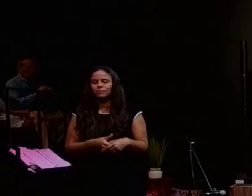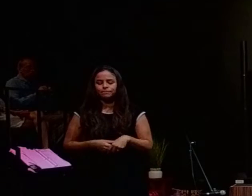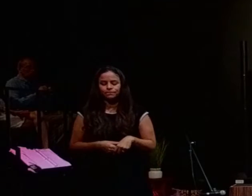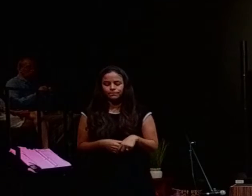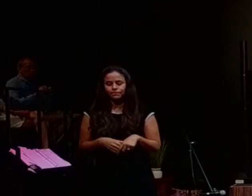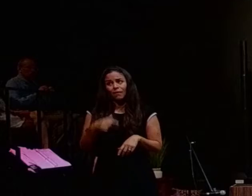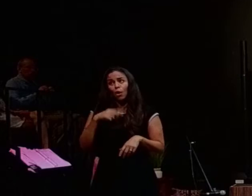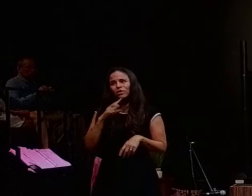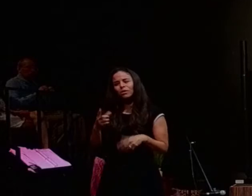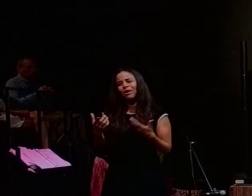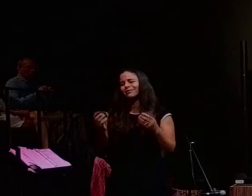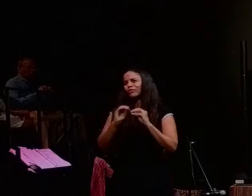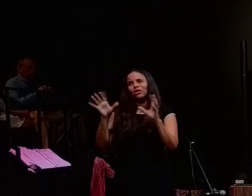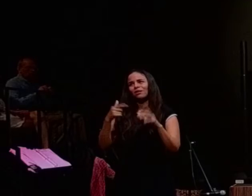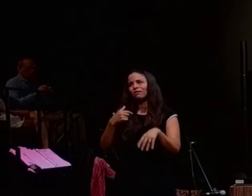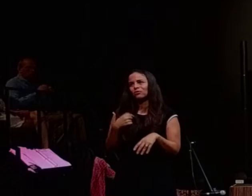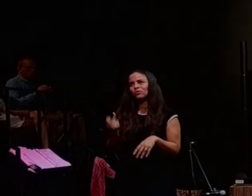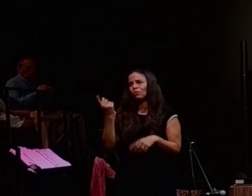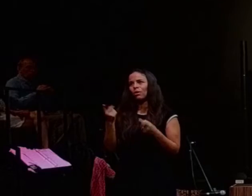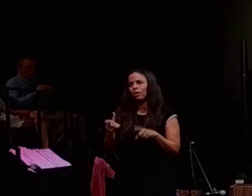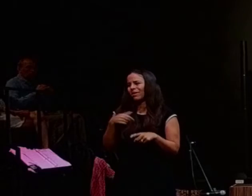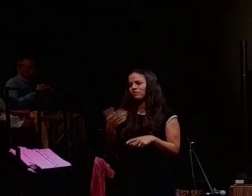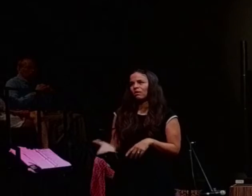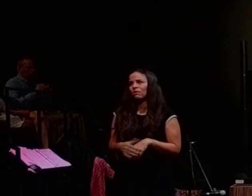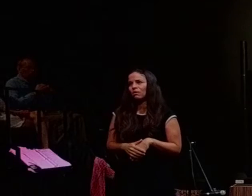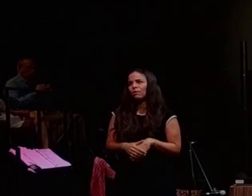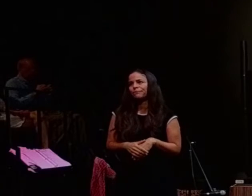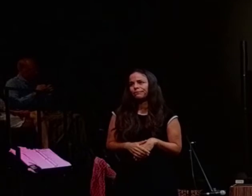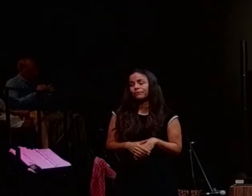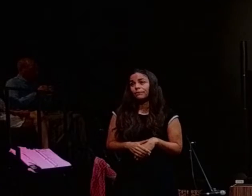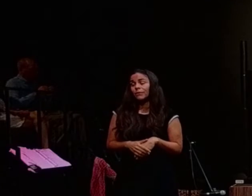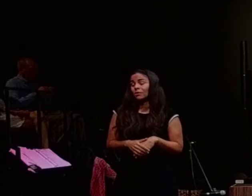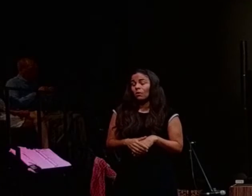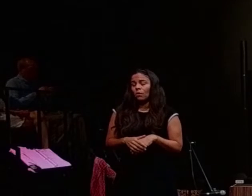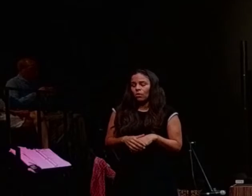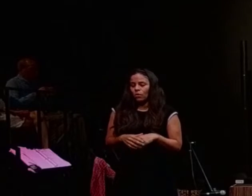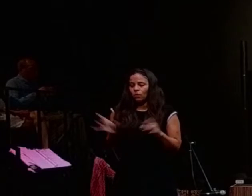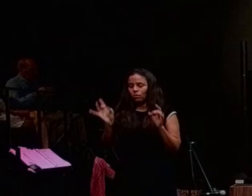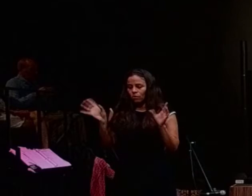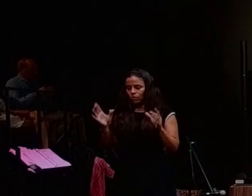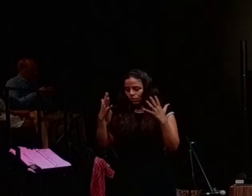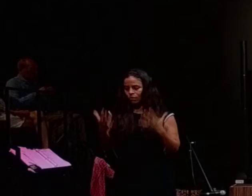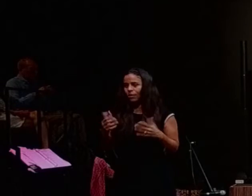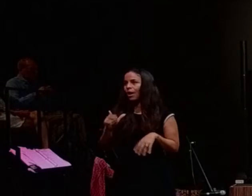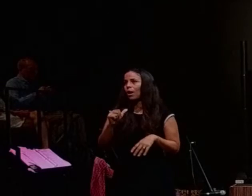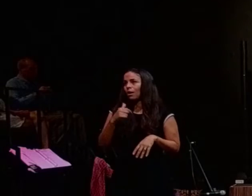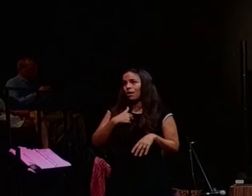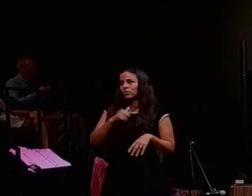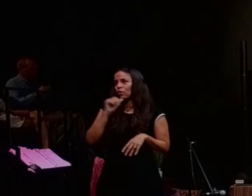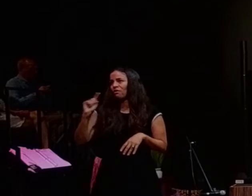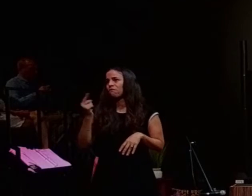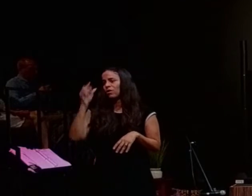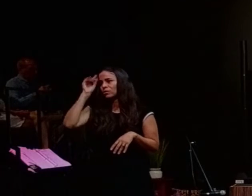and I was six, but I knew what happened. I was there. And what was unfortunate about the whole situation, I wasn't the first boy that this had happened